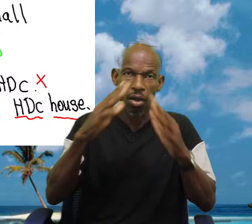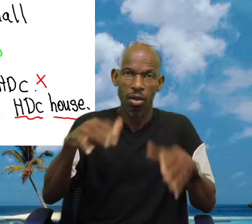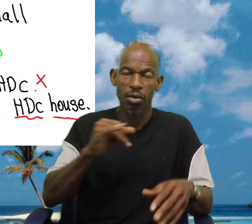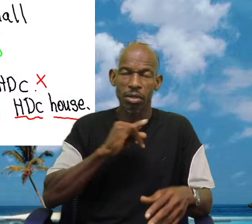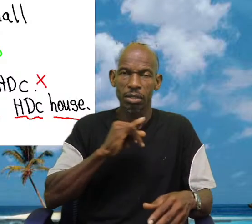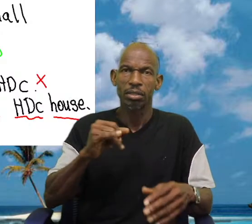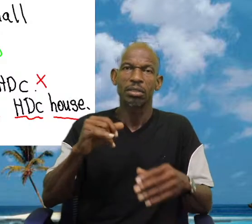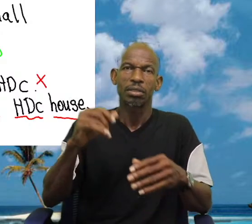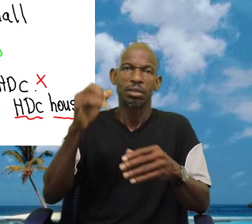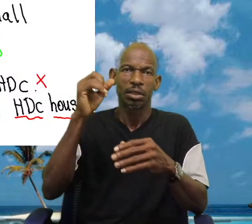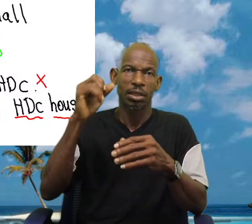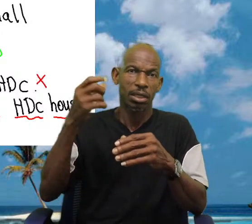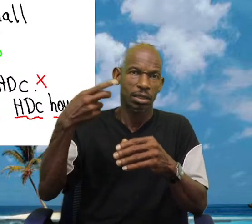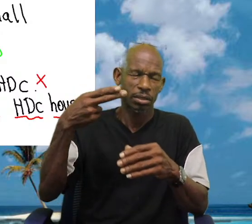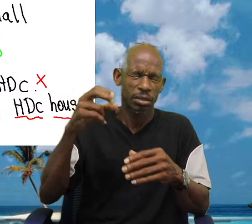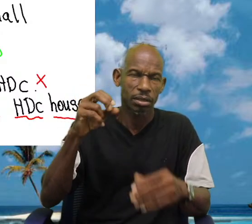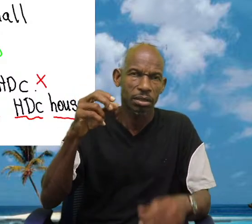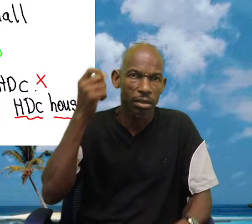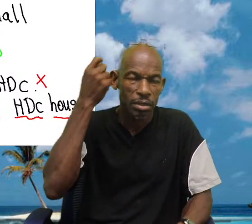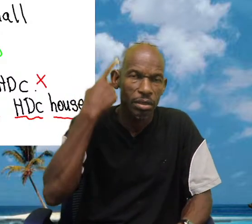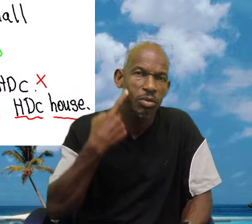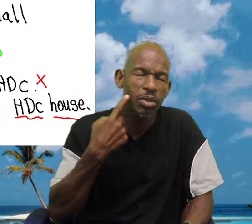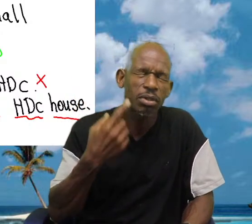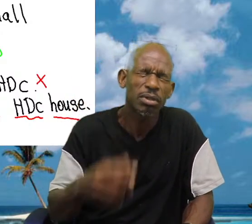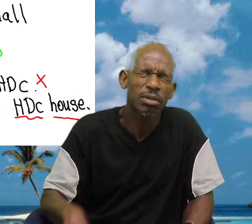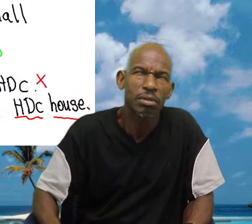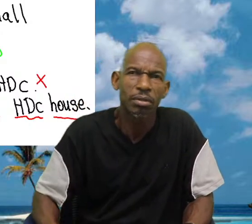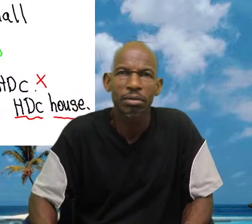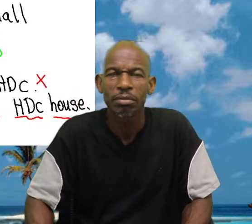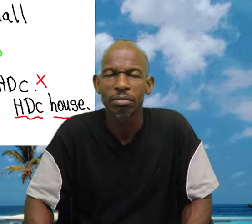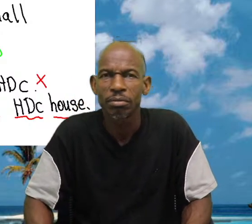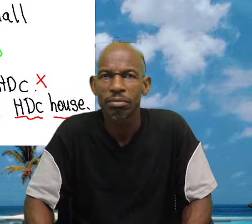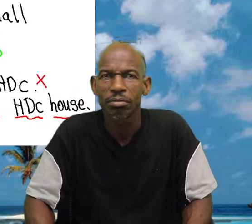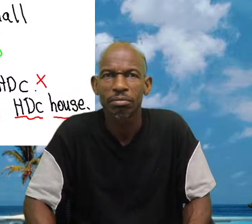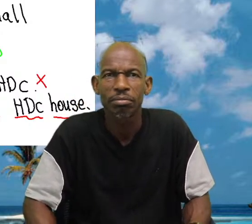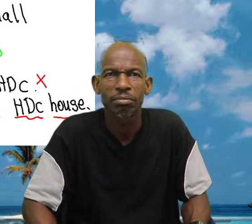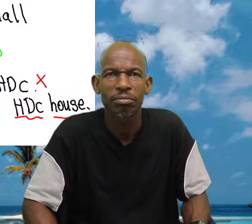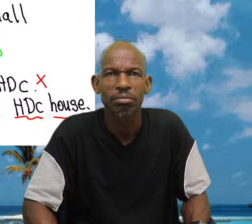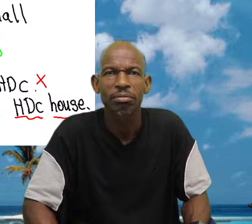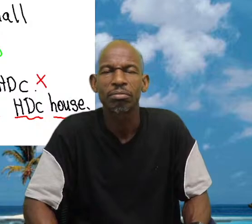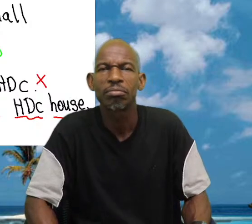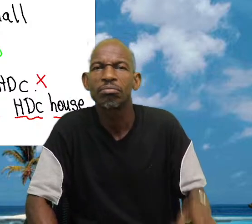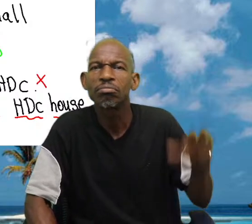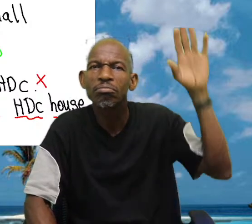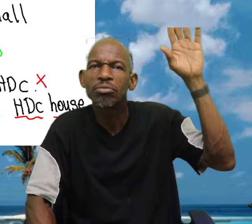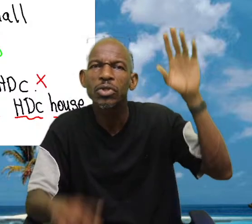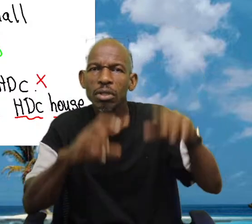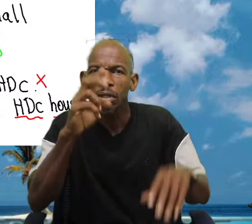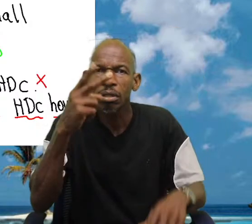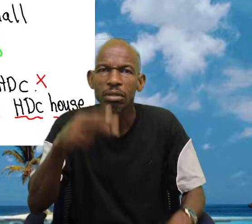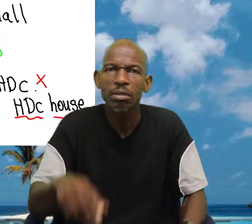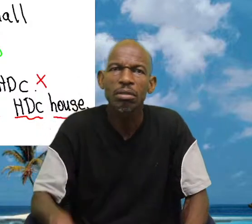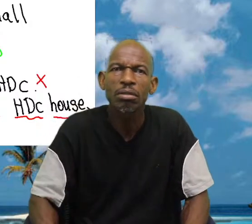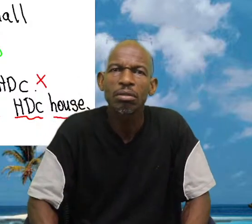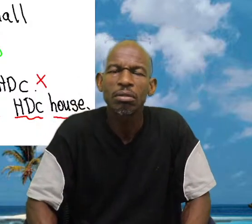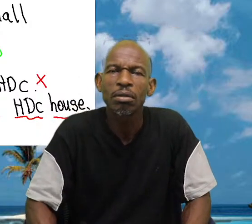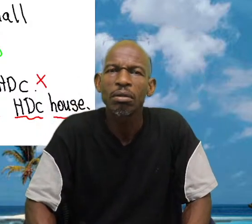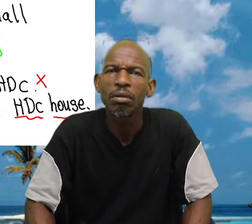Yes, Sabriki. Go ahead, Sabriki. You have a question? I see a hand going up. How